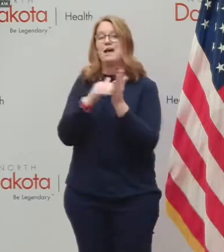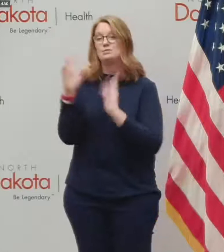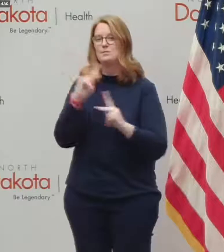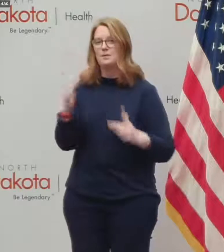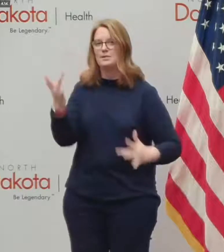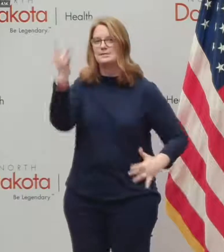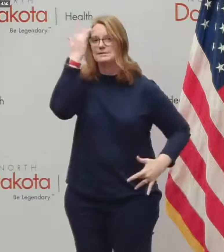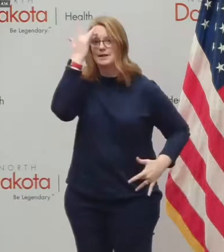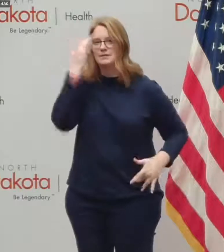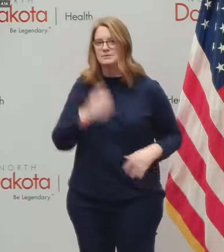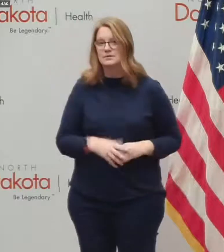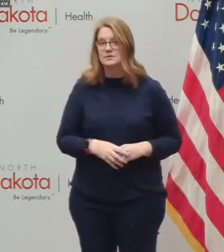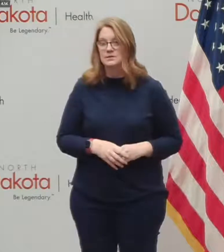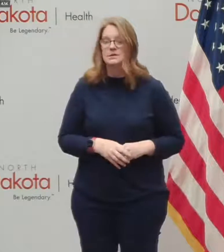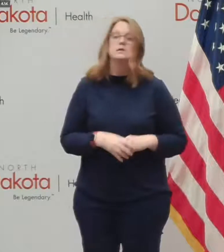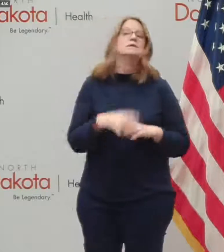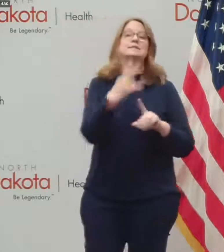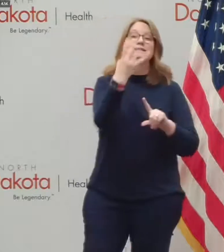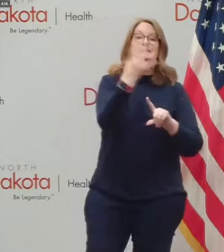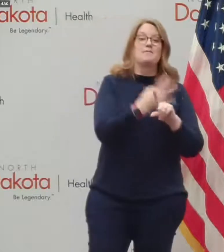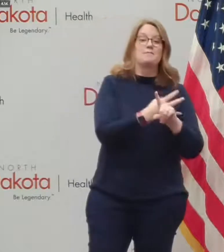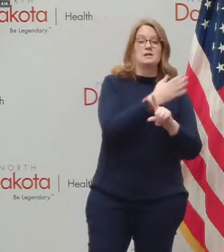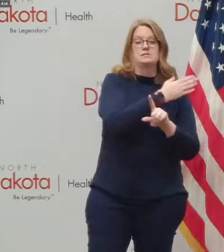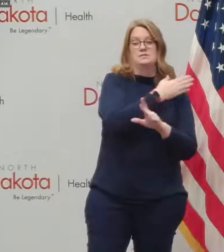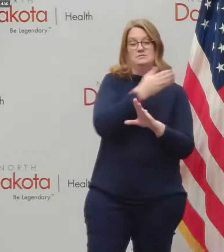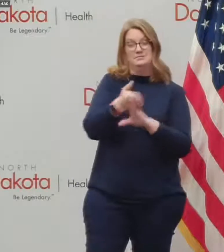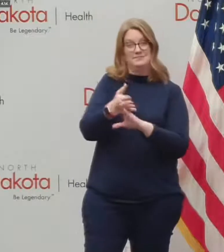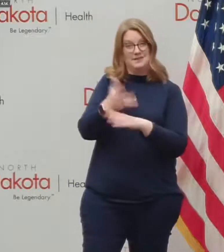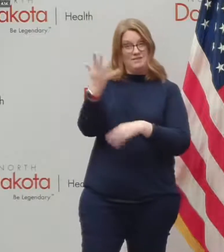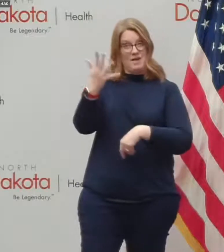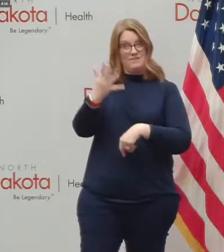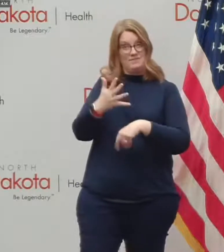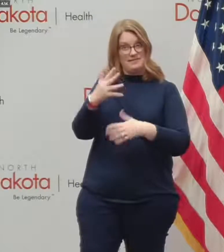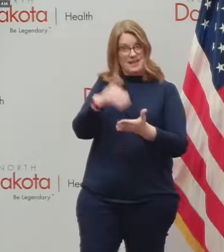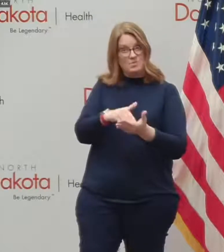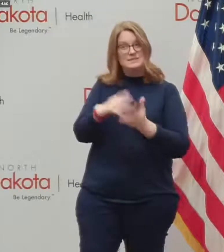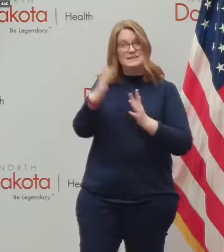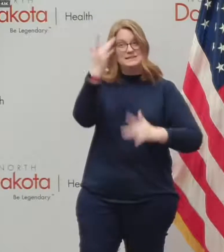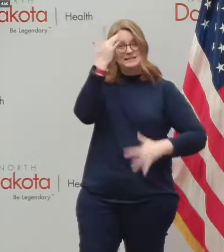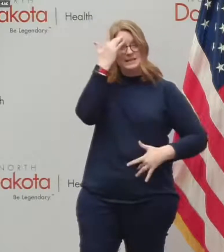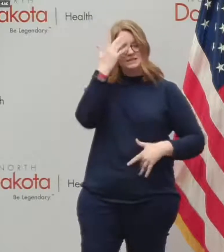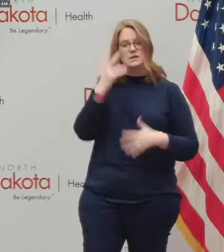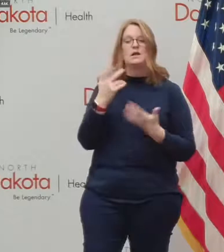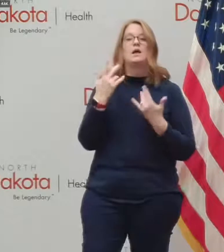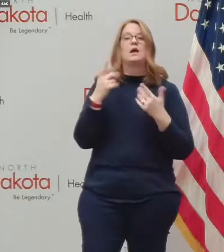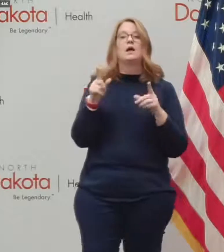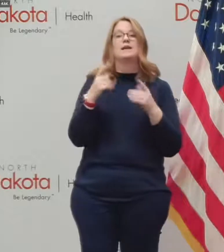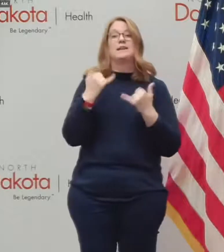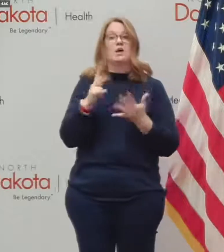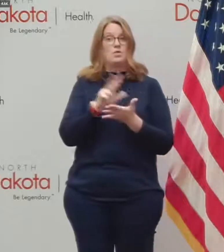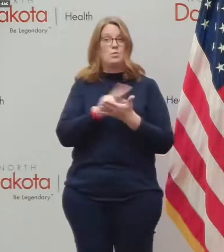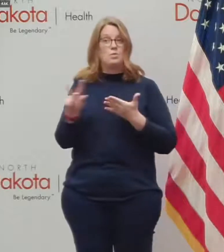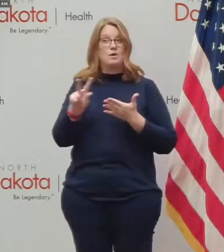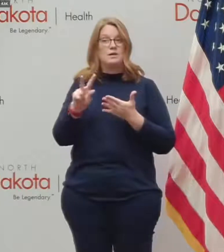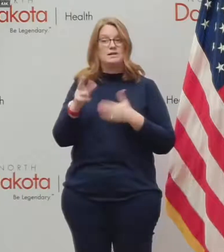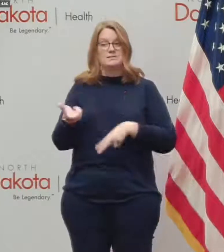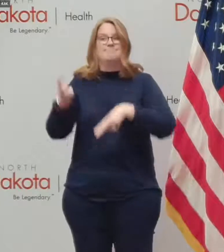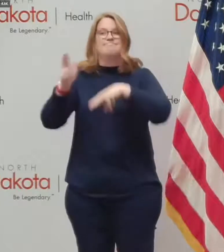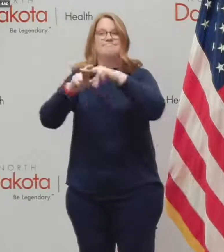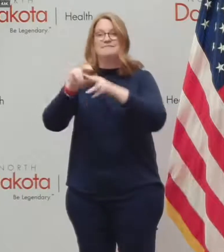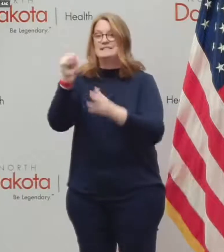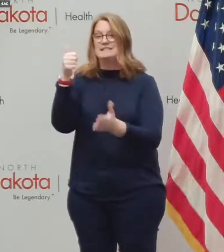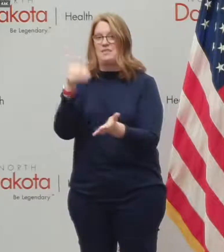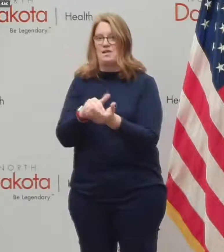it took us 7 months to get to 5,000. And it took us 3 weeks to get over 10,000.